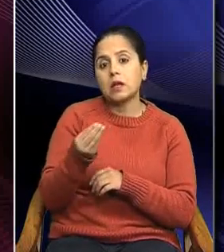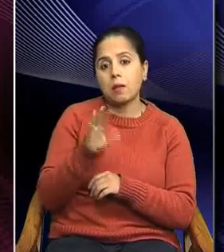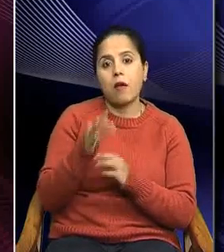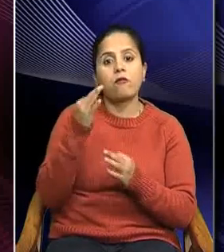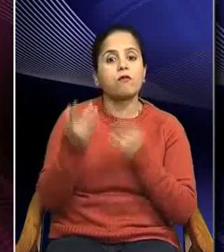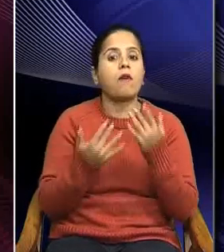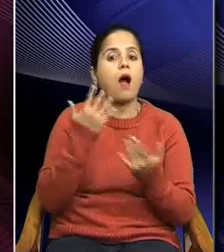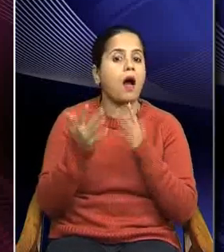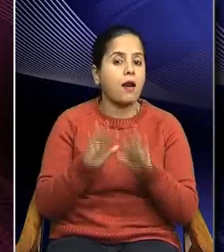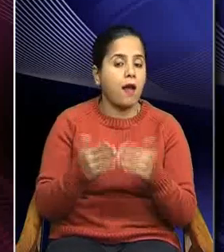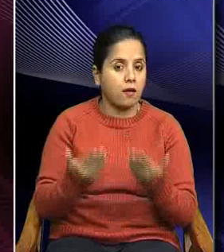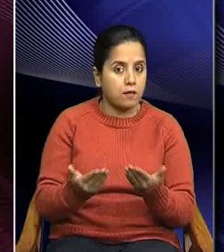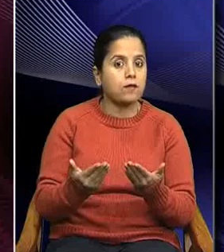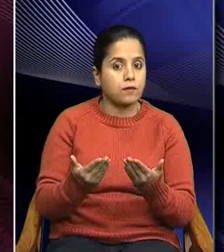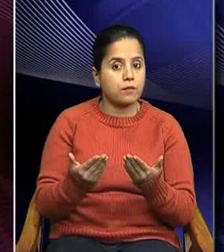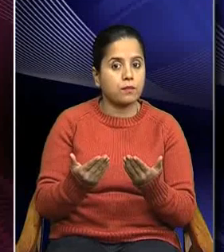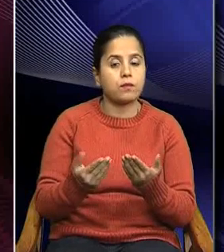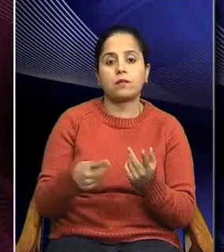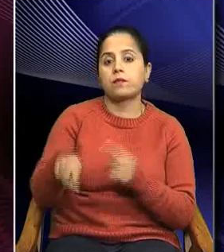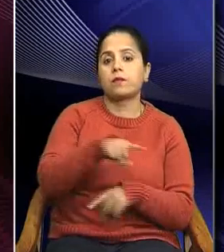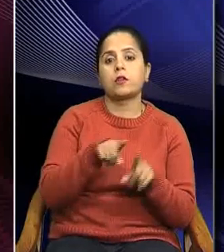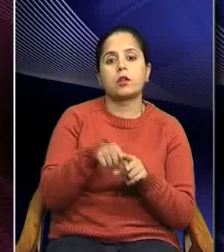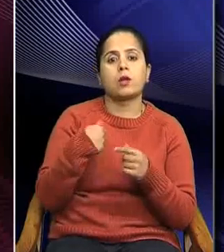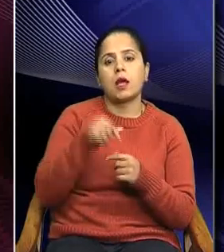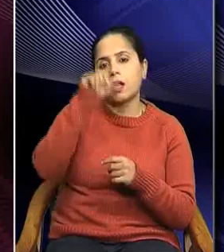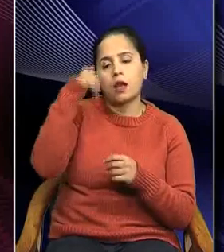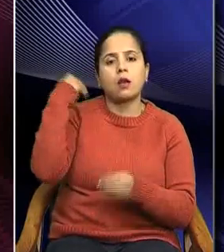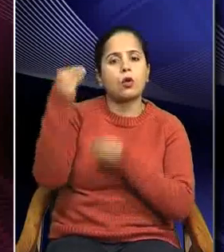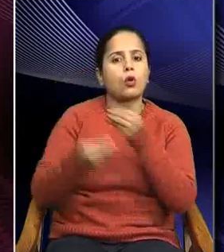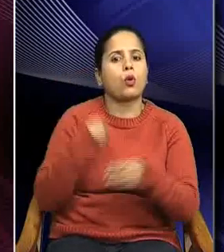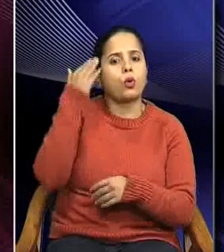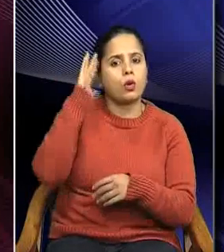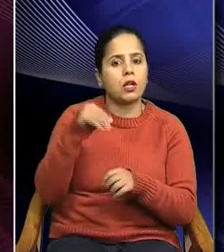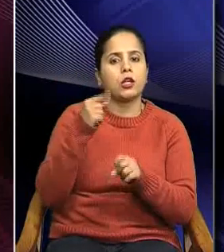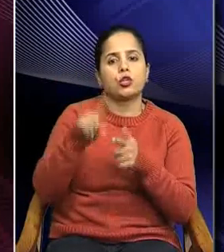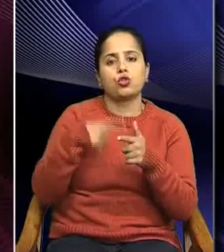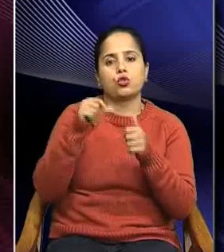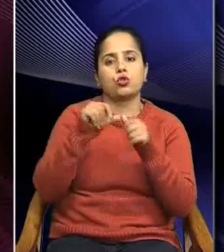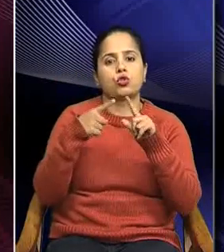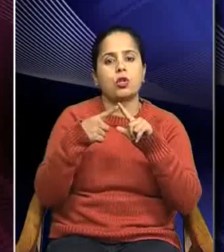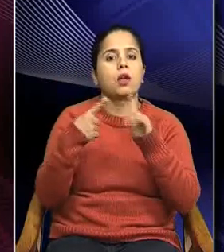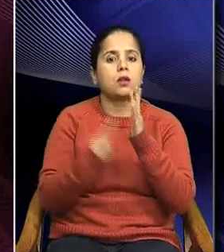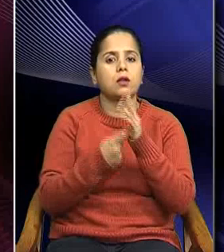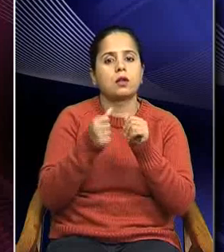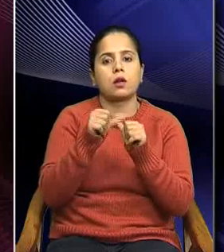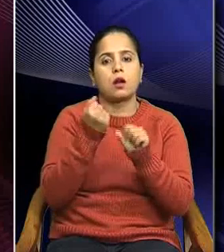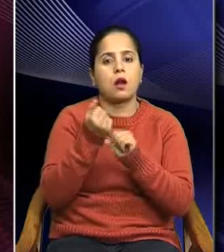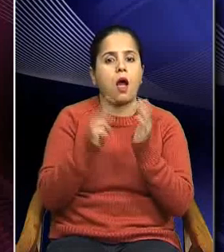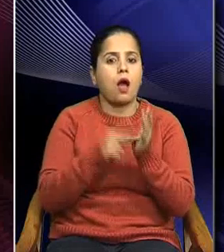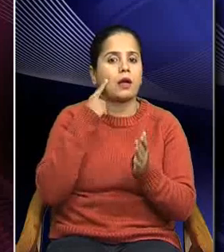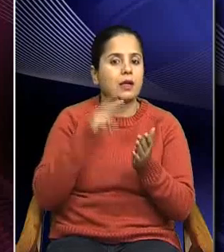fire, what we in Indian tradition know as Jataragini. So, there is that